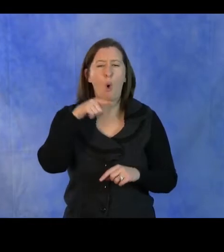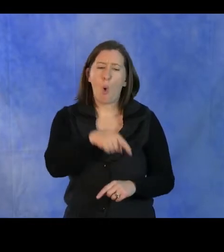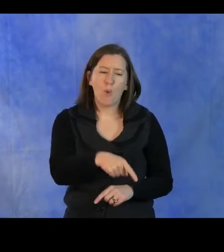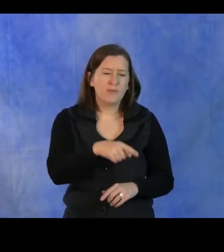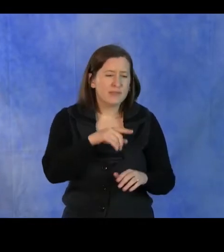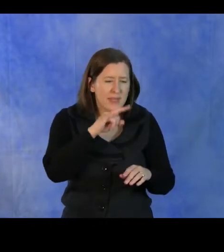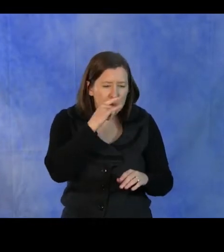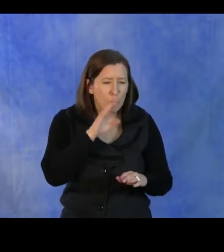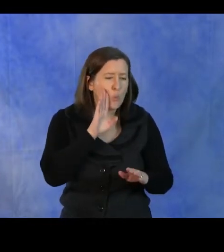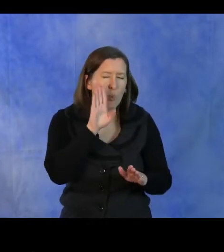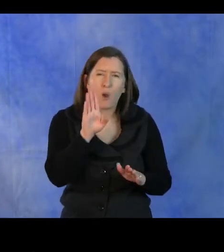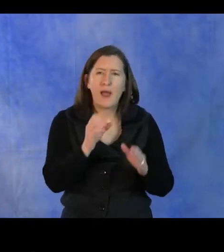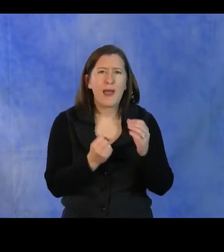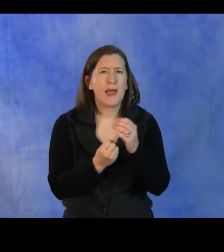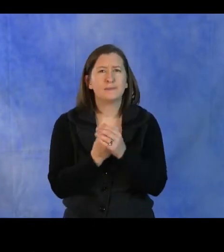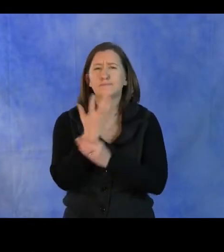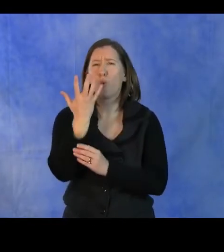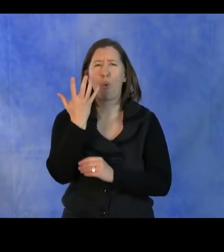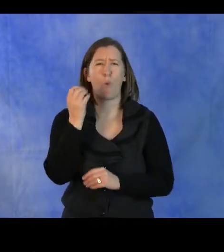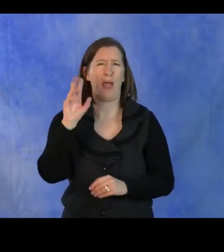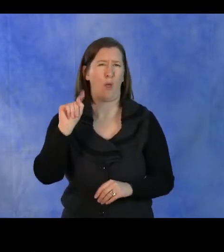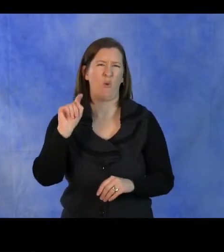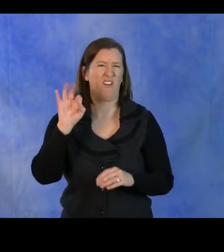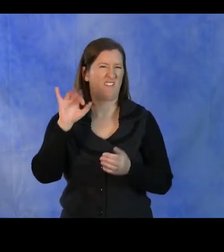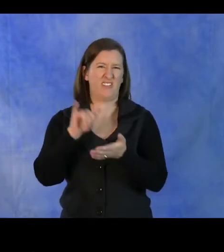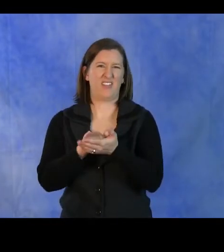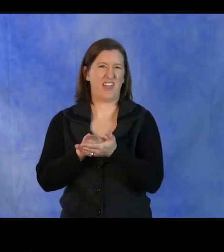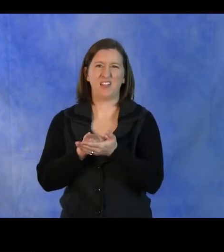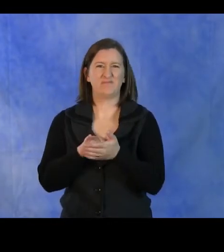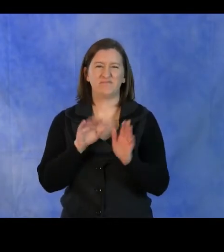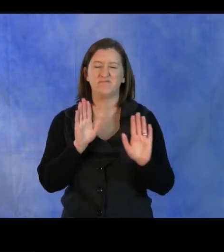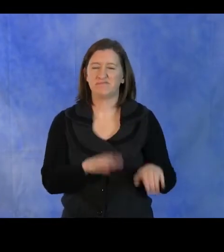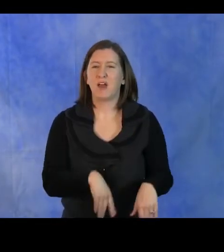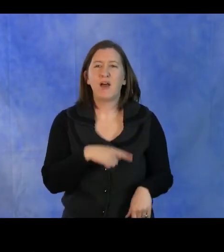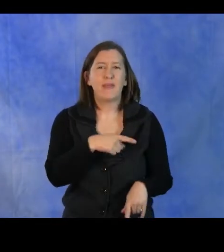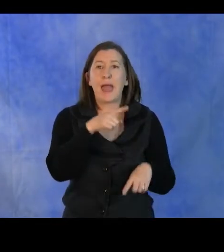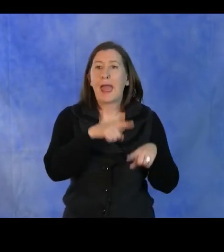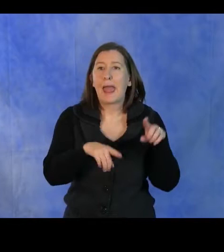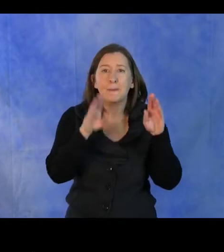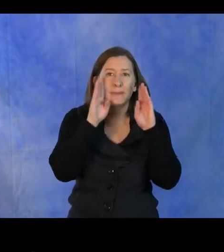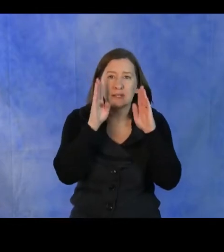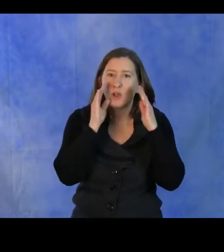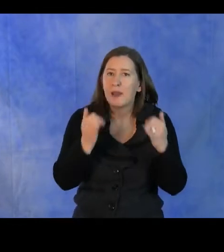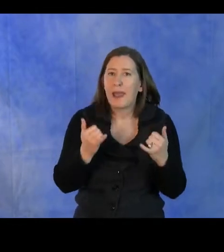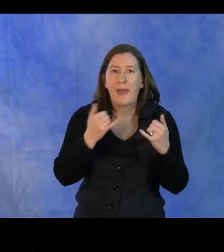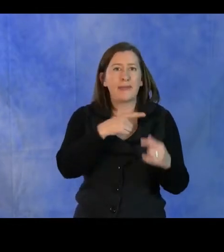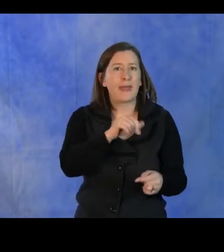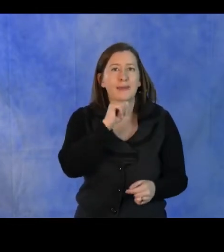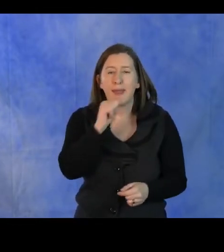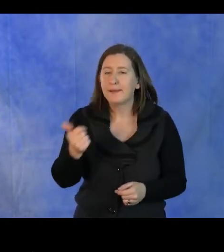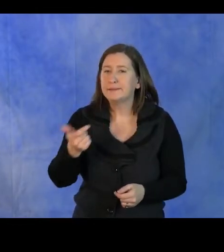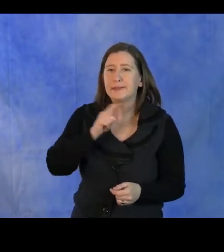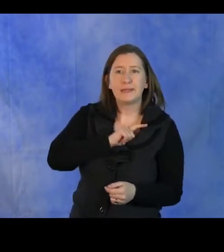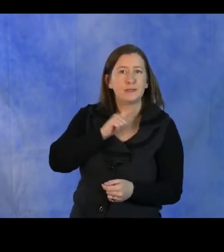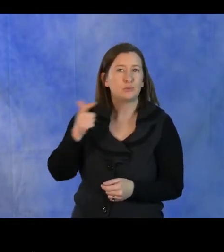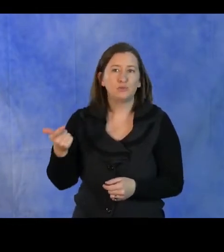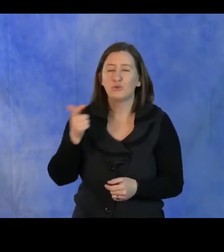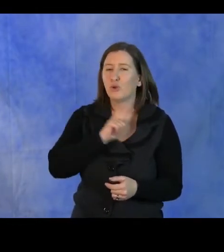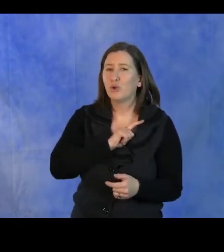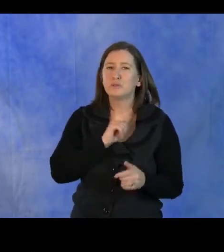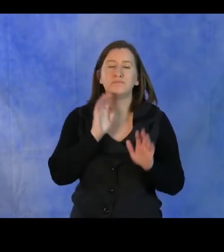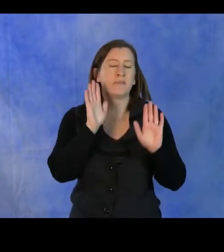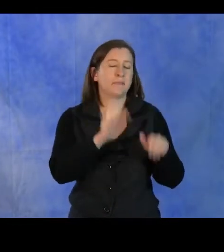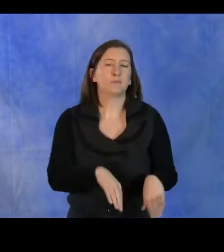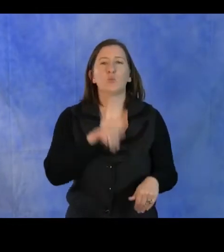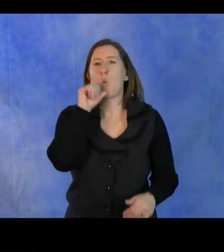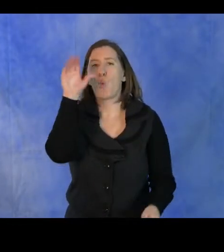One myth is that they'll say, kids will grow out of that behavior. They can't pay attention right now,